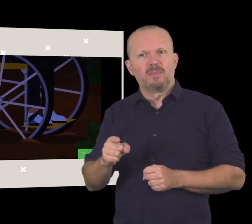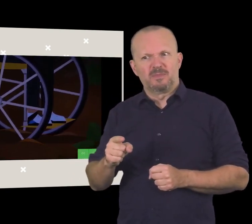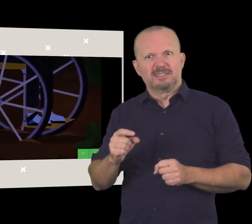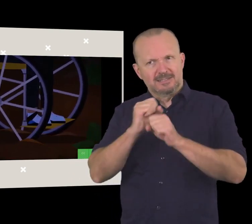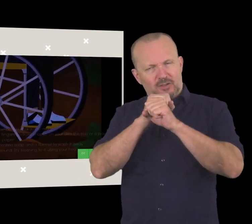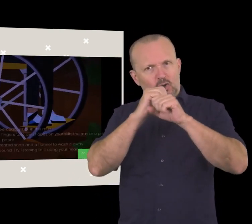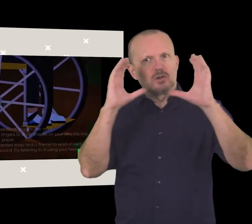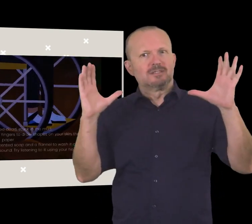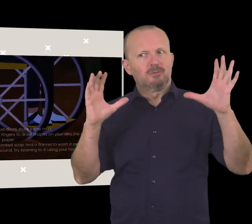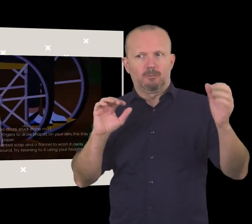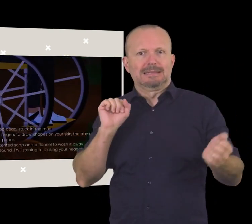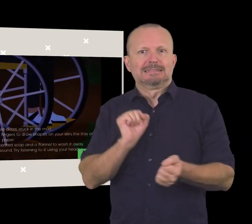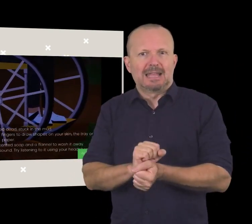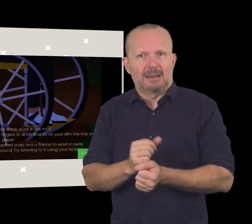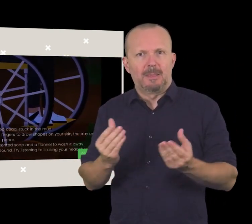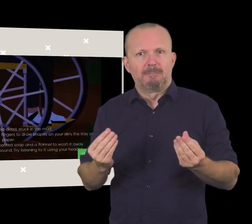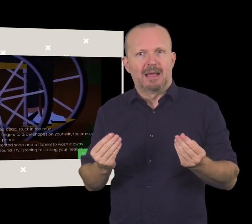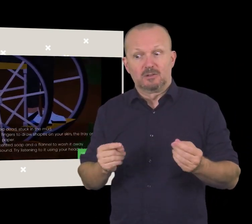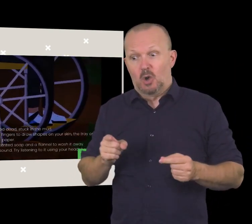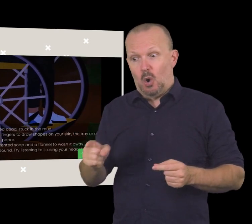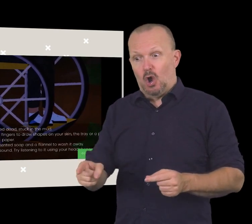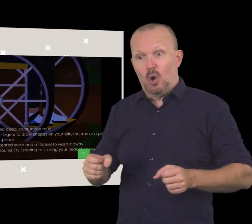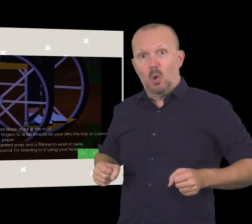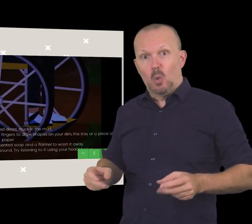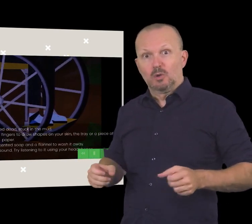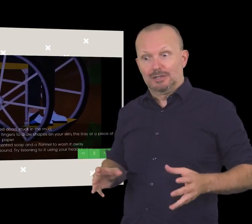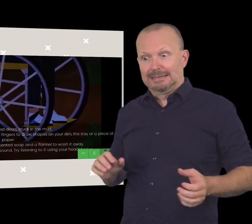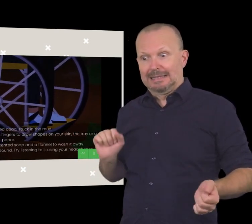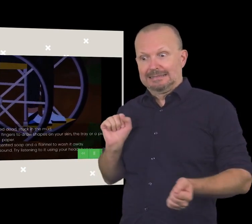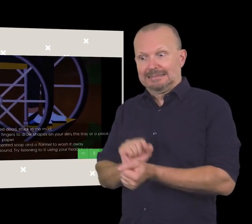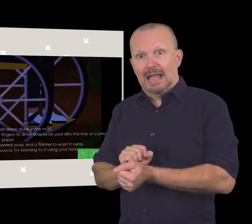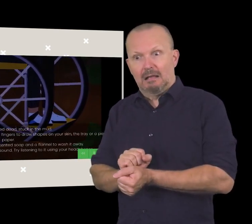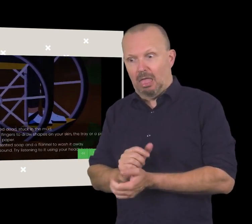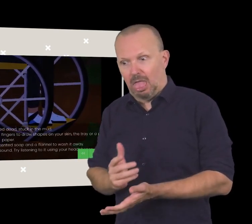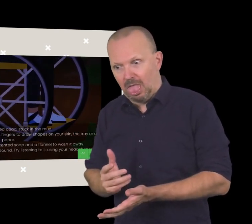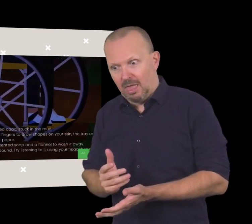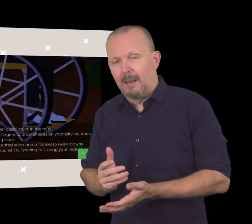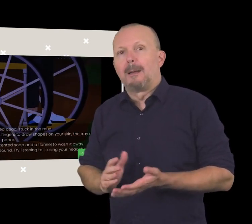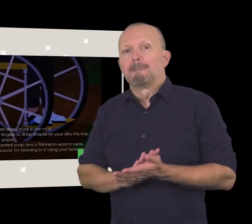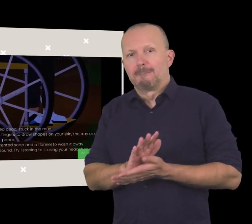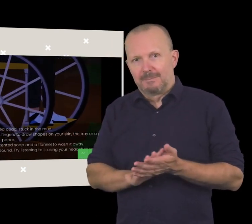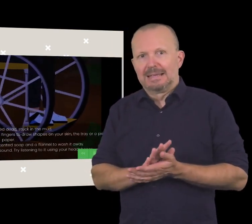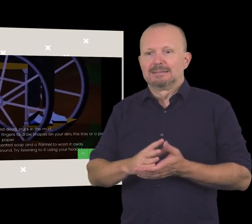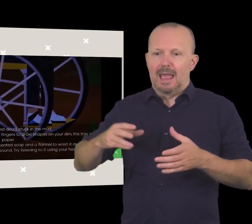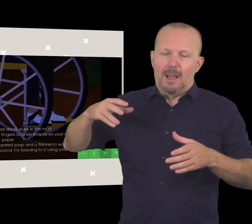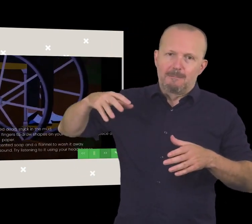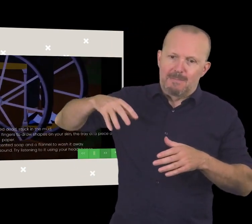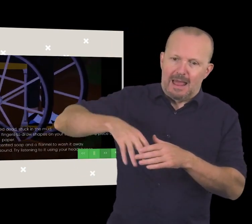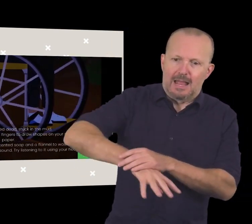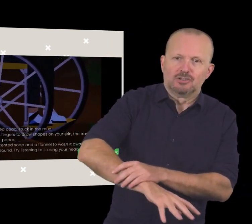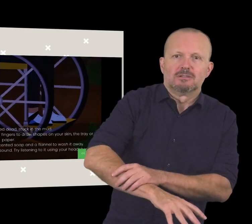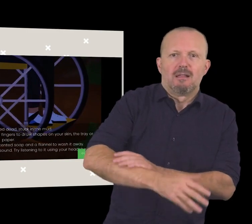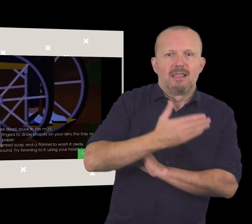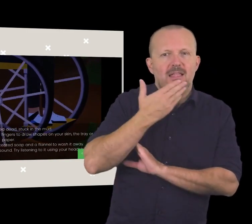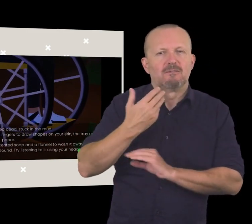One of my favorite bits, because this is all about being stuck in the mud. So her chariot stopped dead, stuck in the mud. So we're going